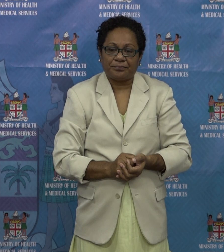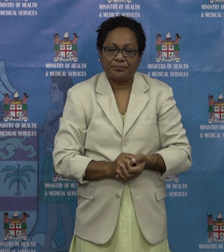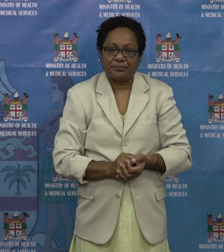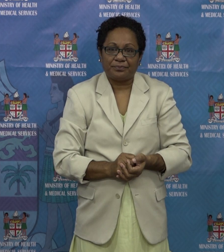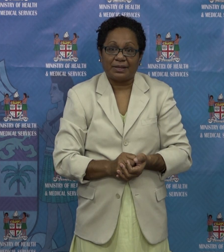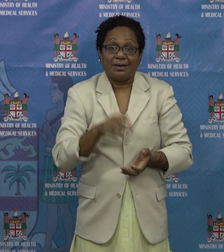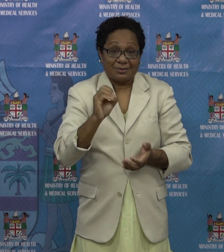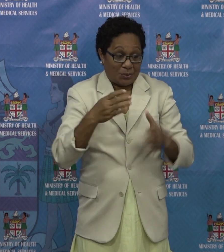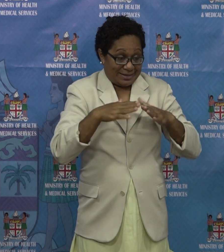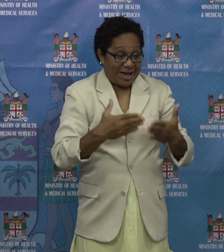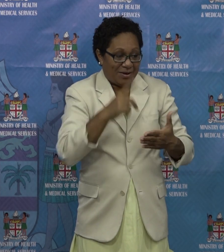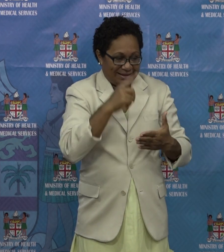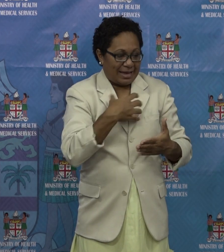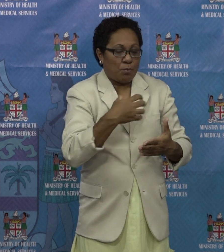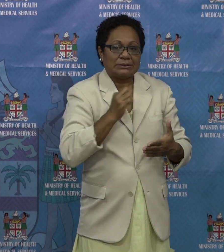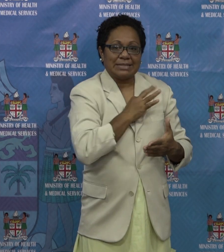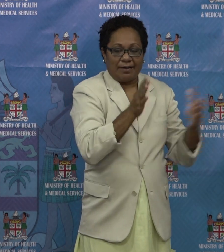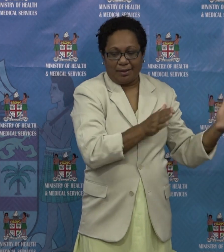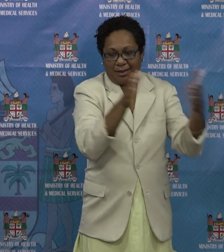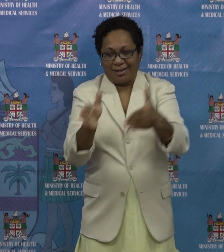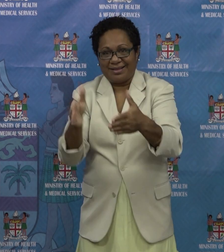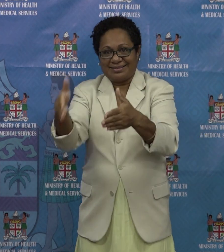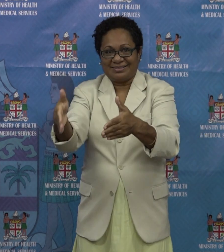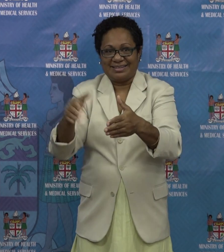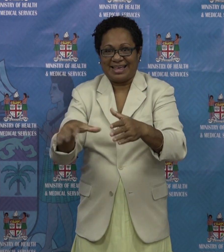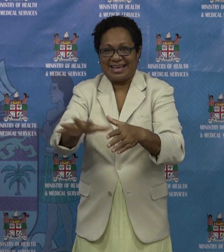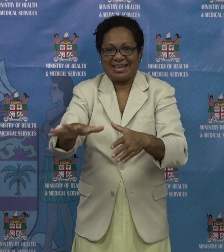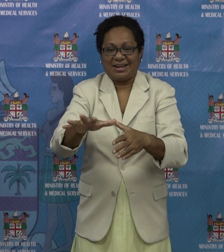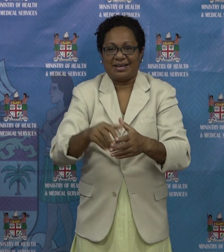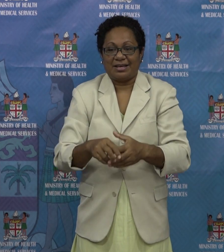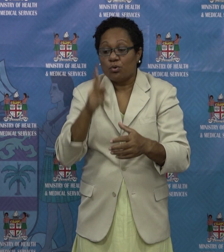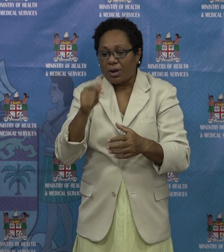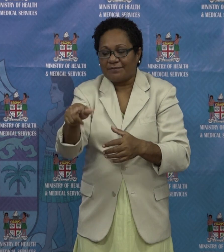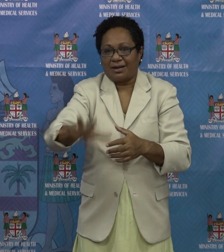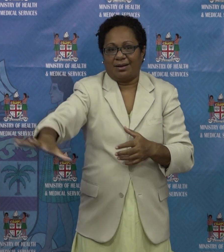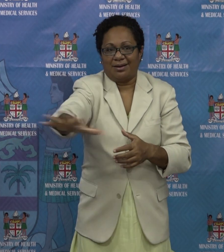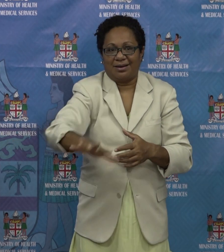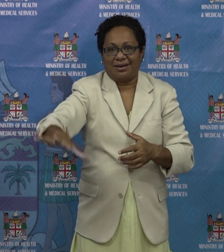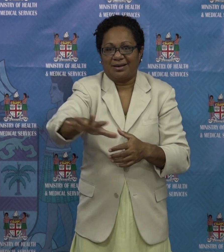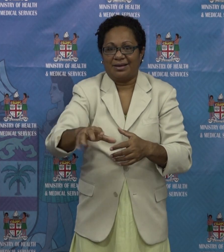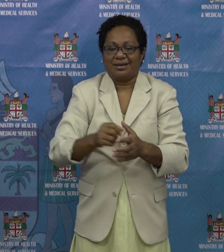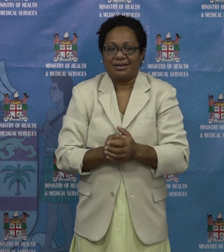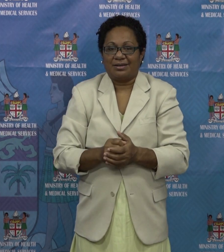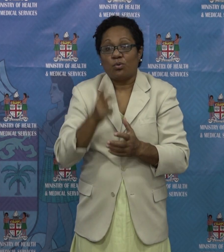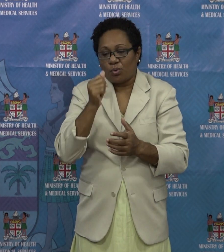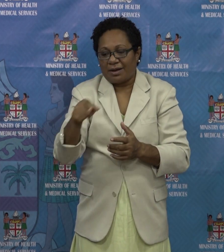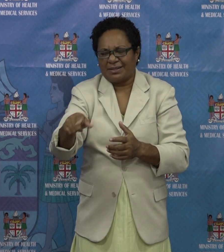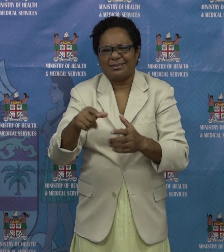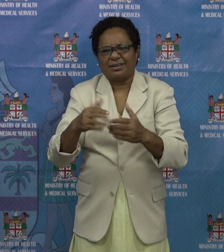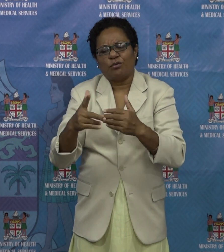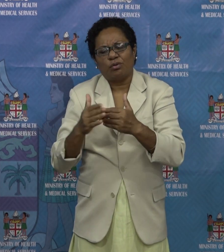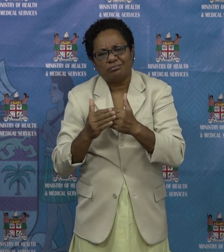actually redistribute a lot more resources over the next 4 days, and then we can keep them there to sustain it over a longer period of time.